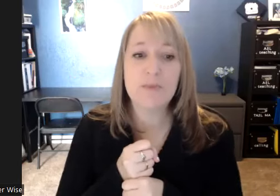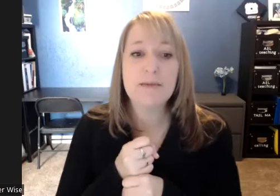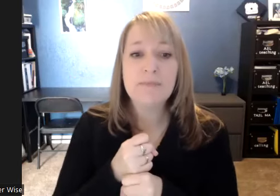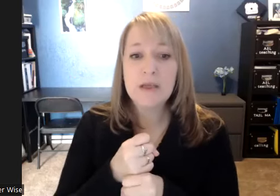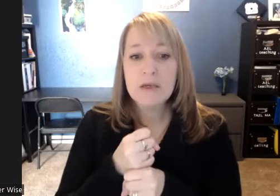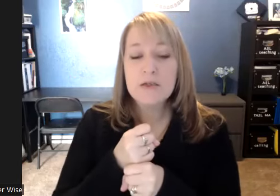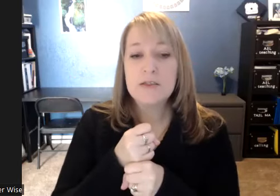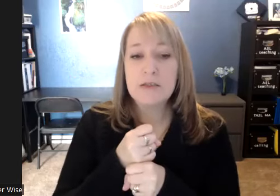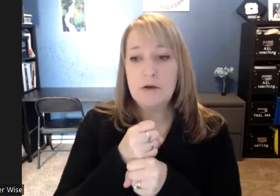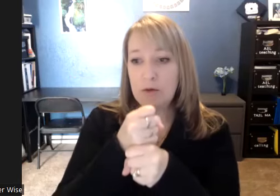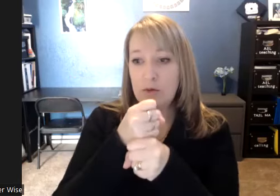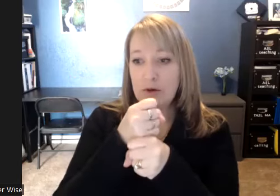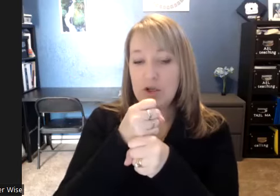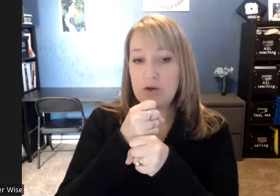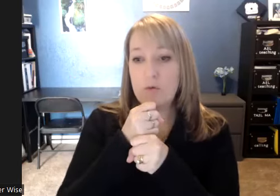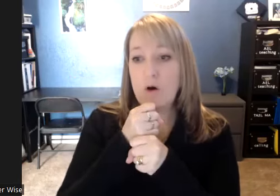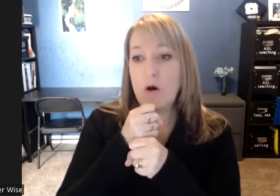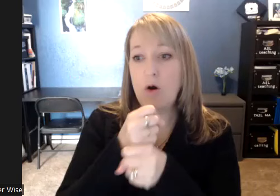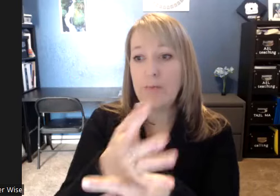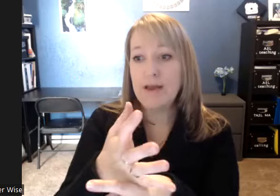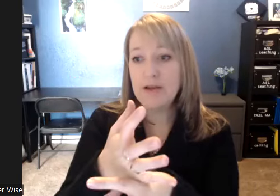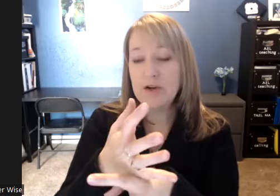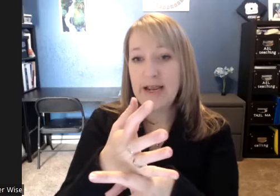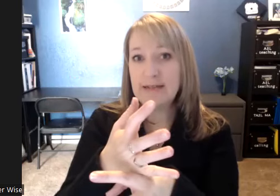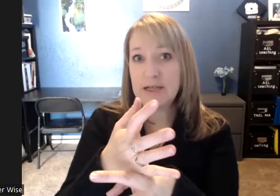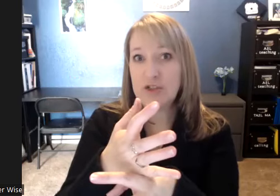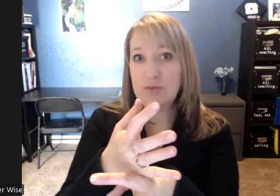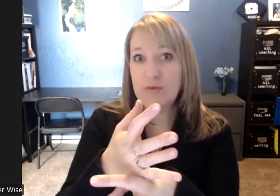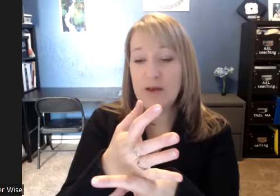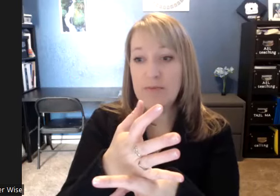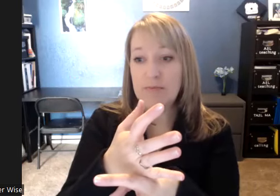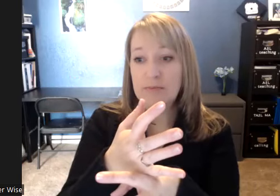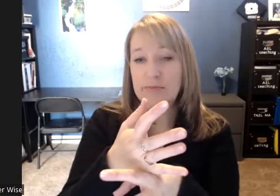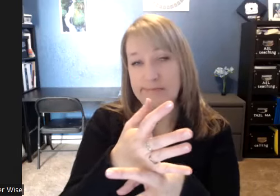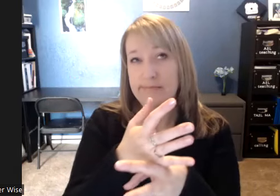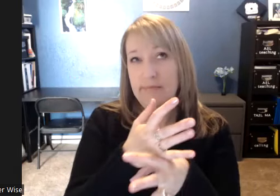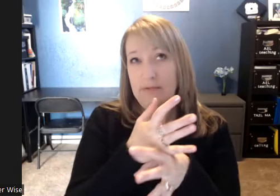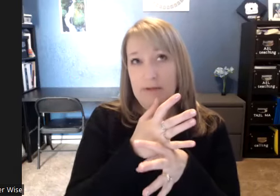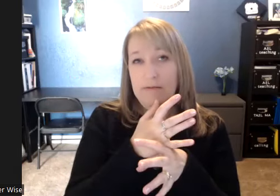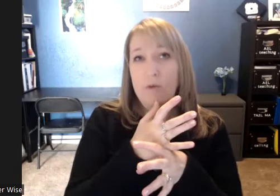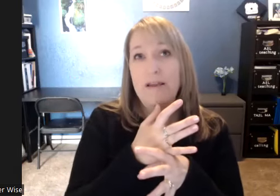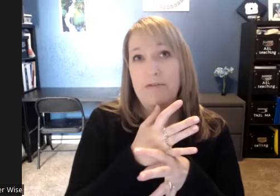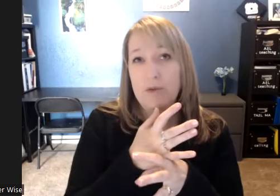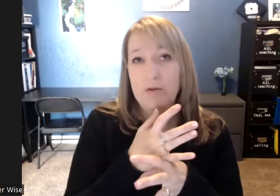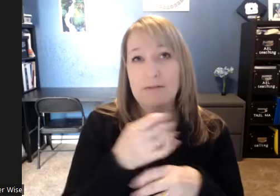movement. So you open your hands as you move them away from you.